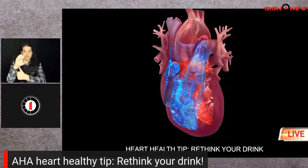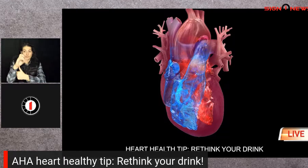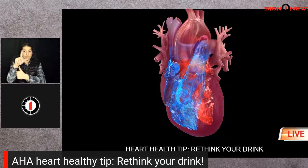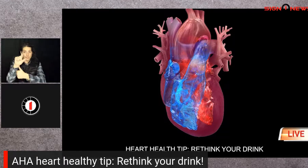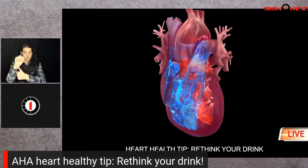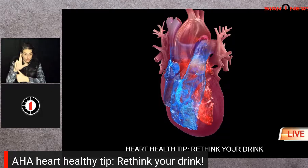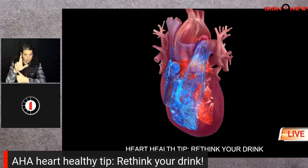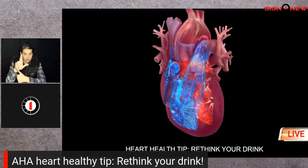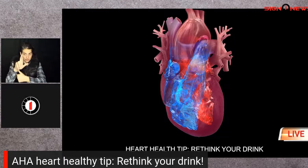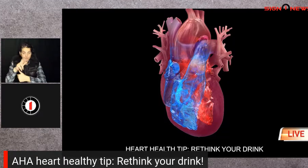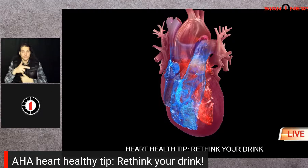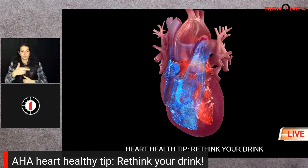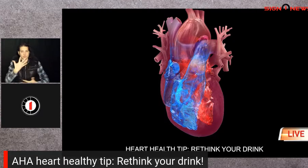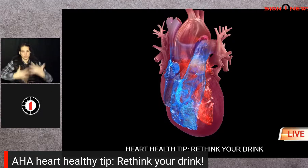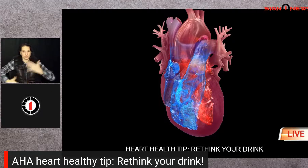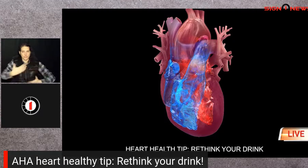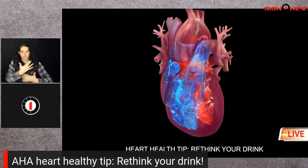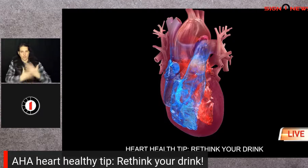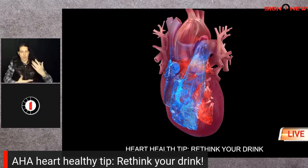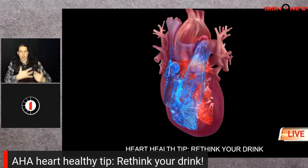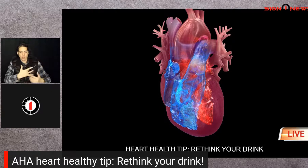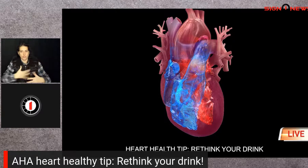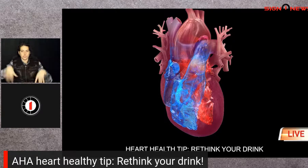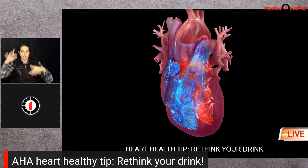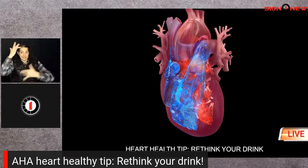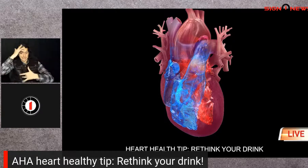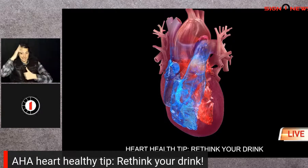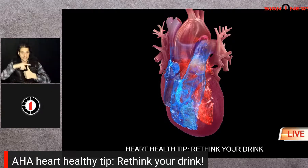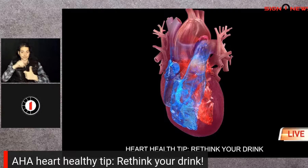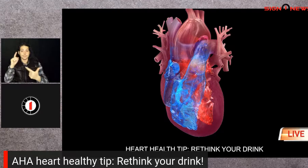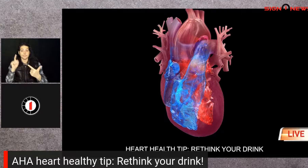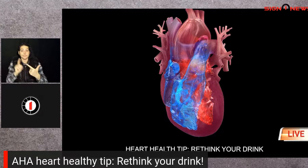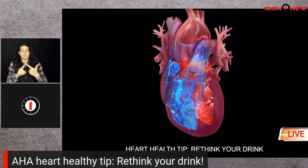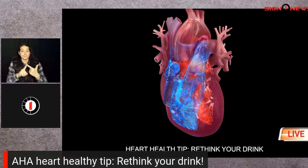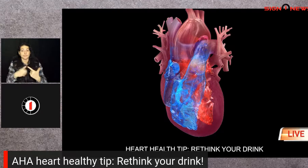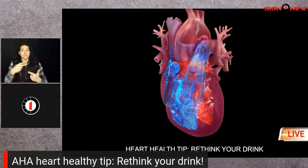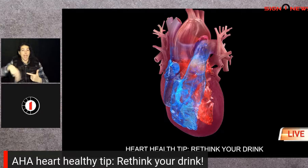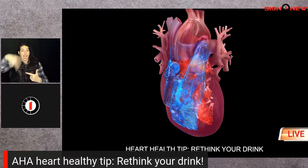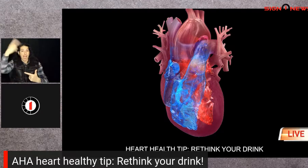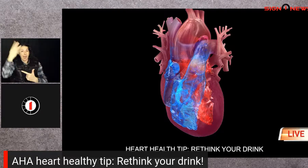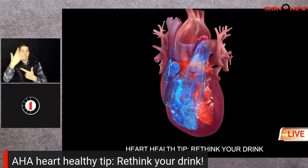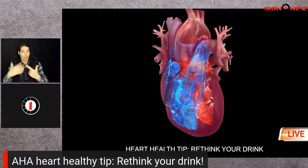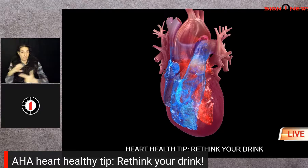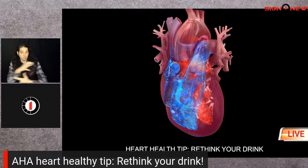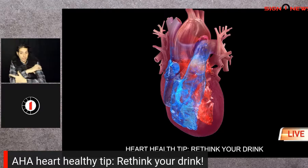Consuming too much sugar can increase your health risk of cardiovascular disease,